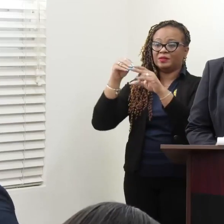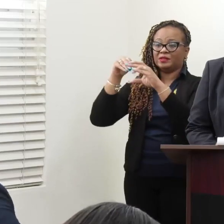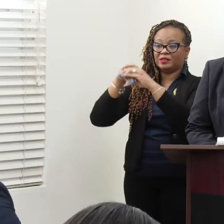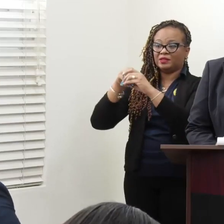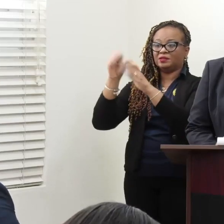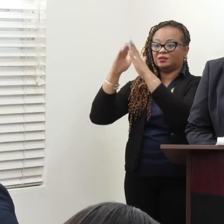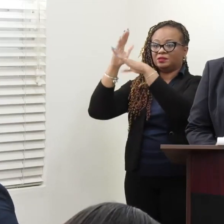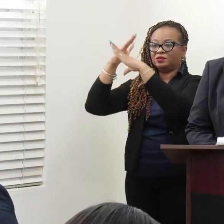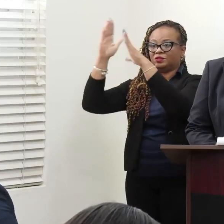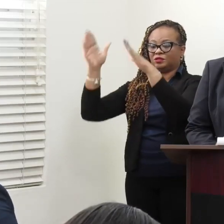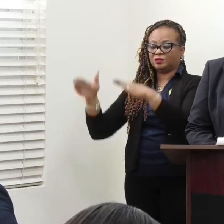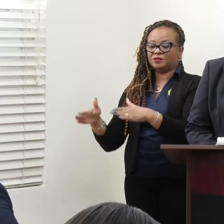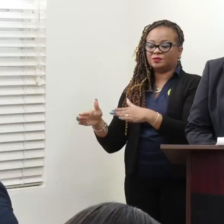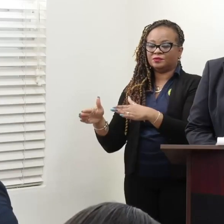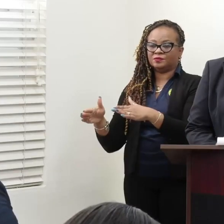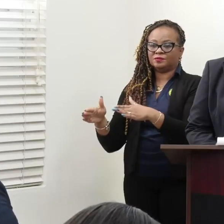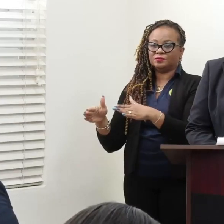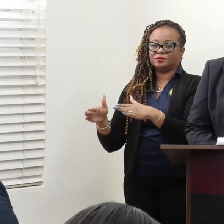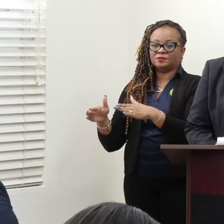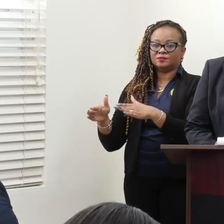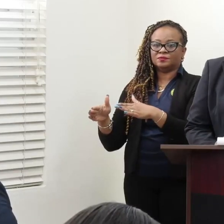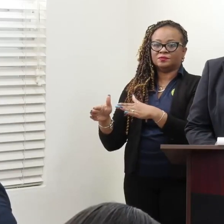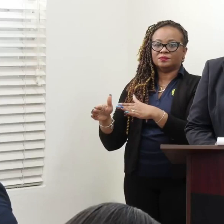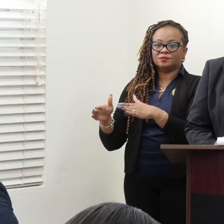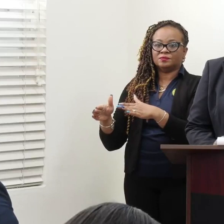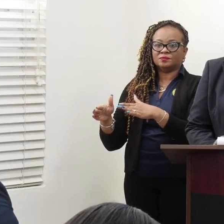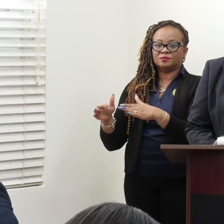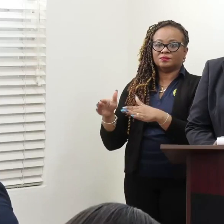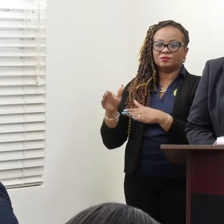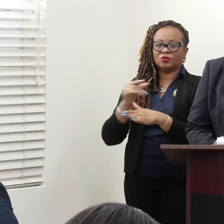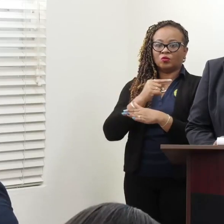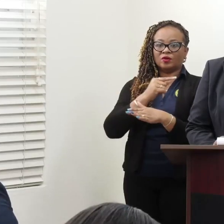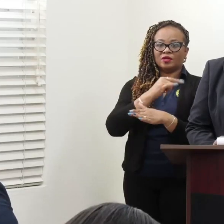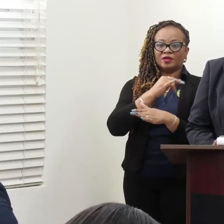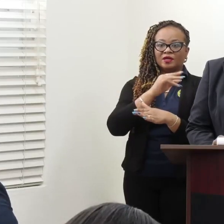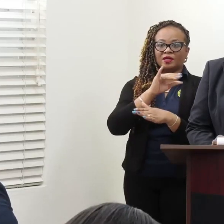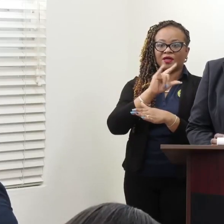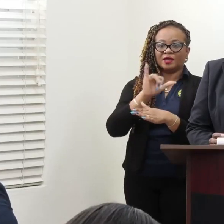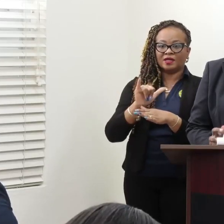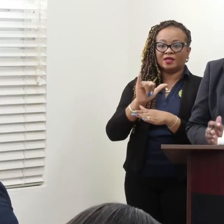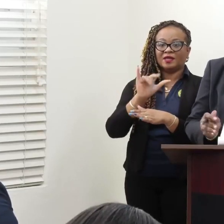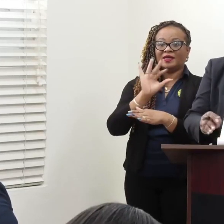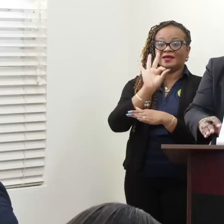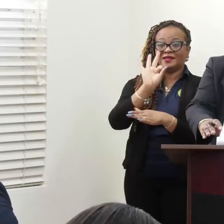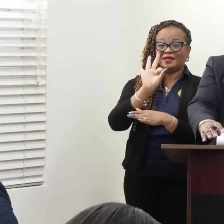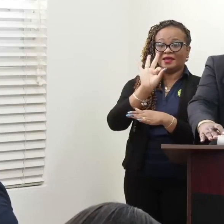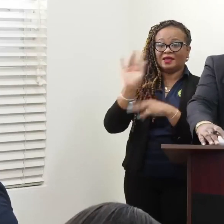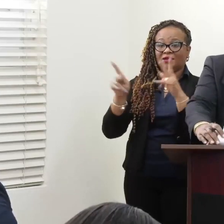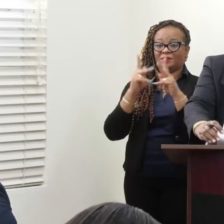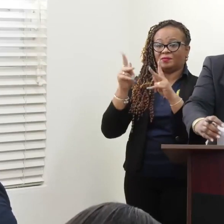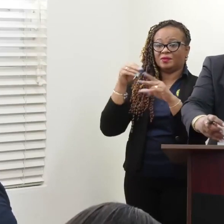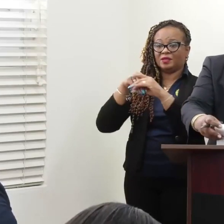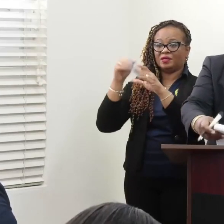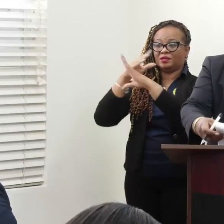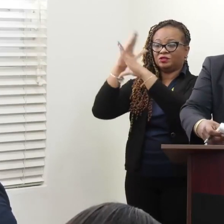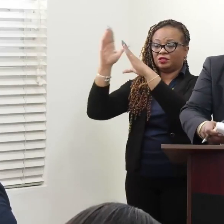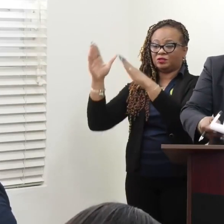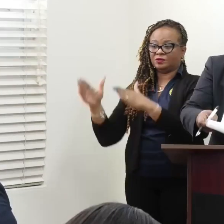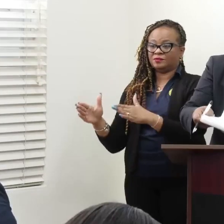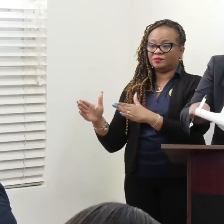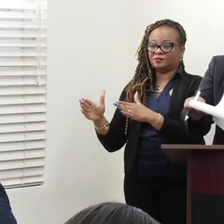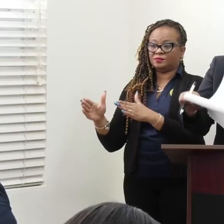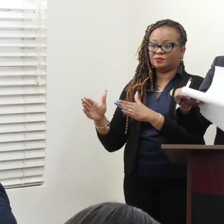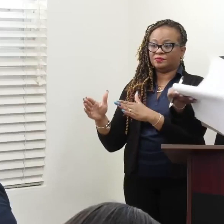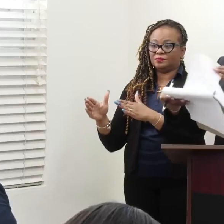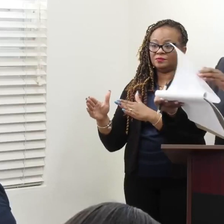get des 7 monde là. Gonaki, 9 persons. Gonaki, you get 9